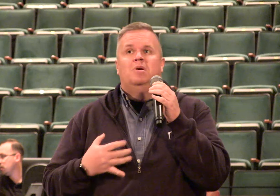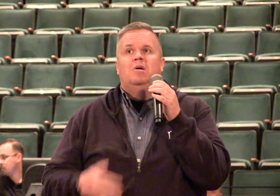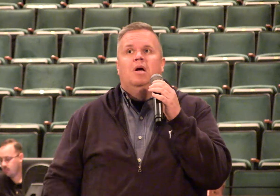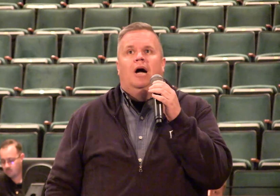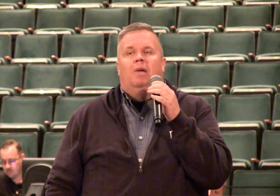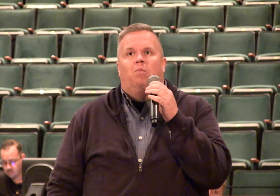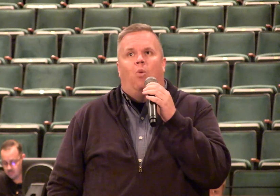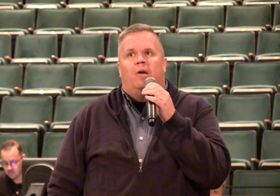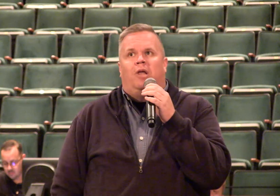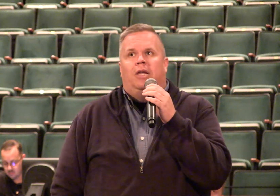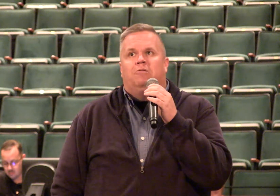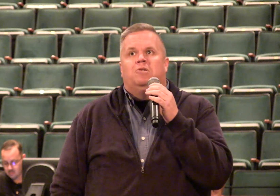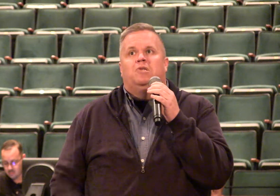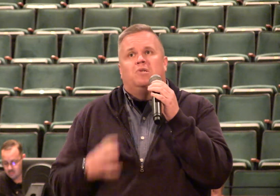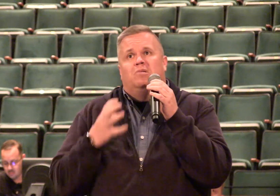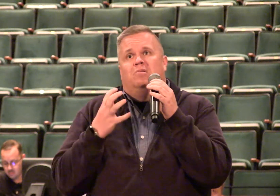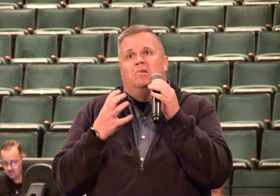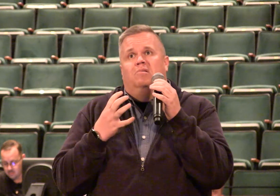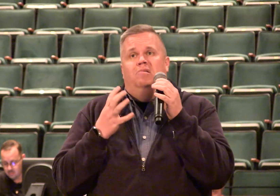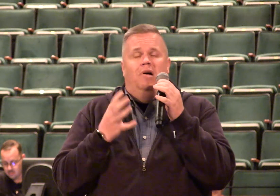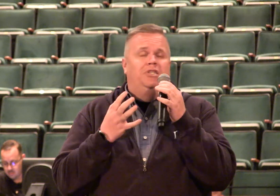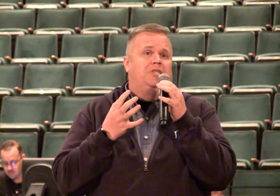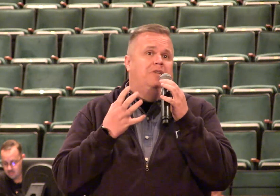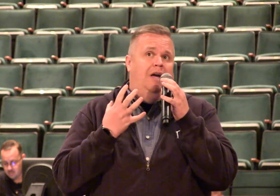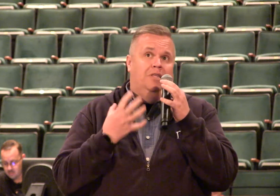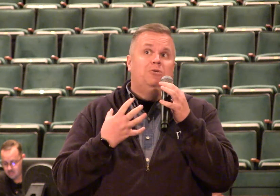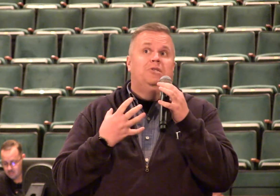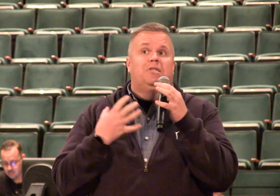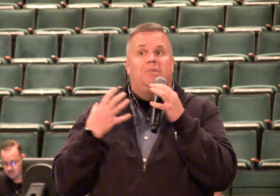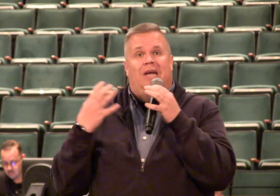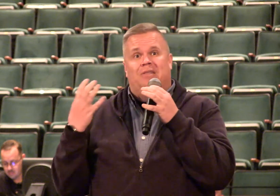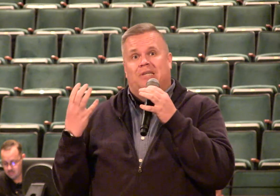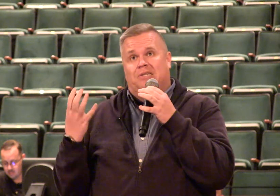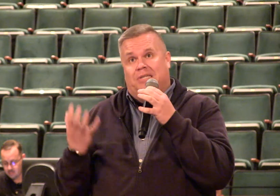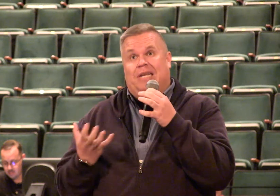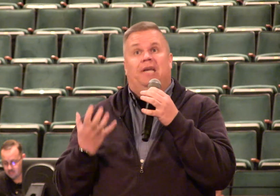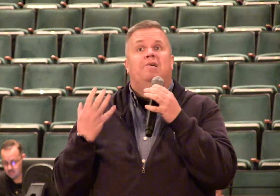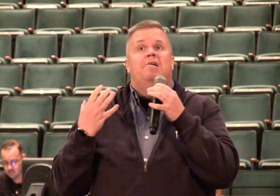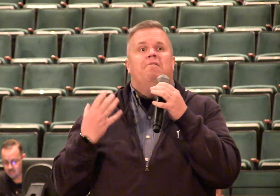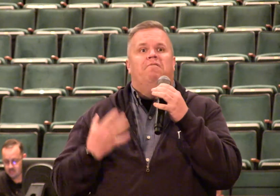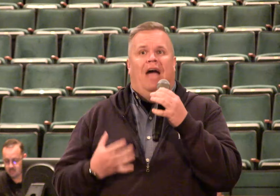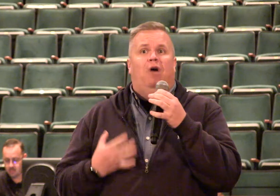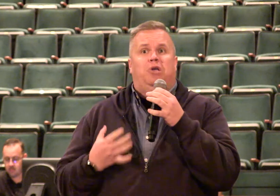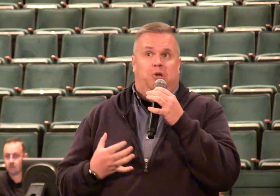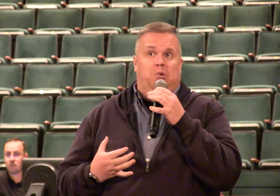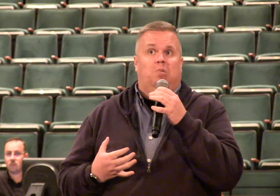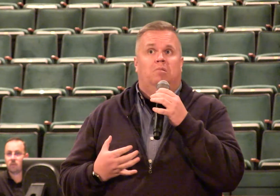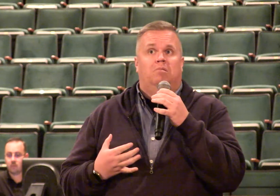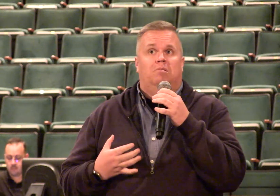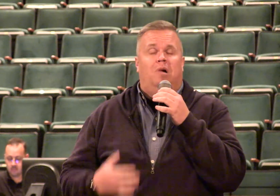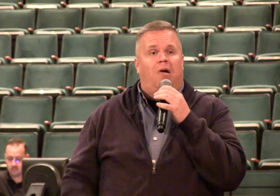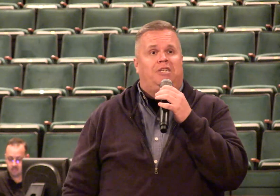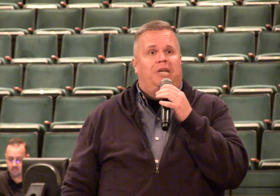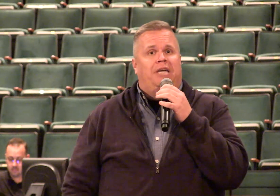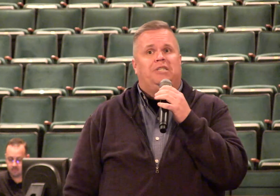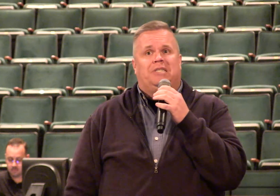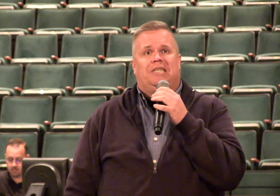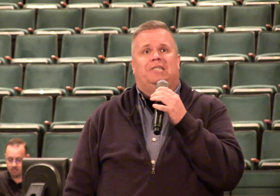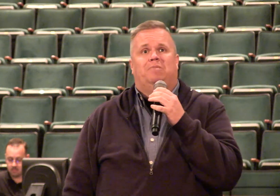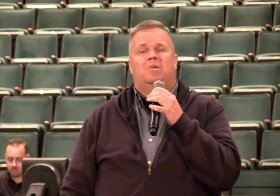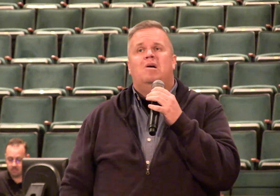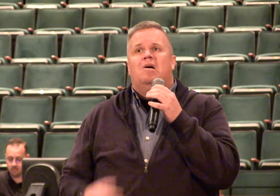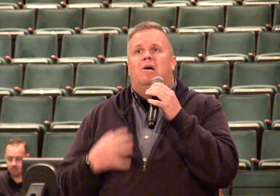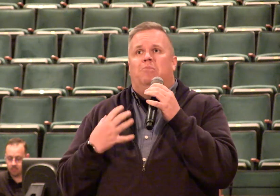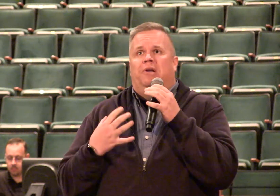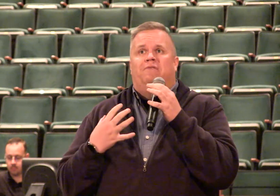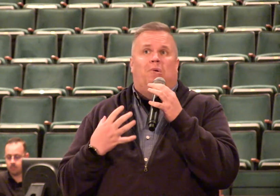system where the leaders, not just at the school system, but in the city, value our education